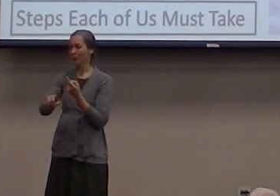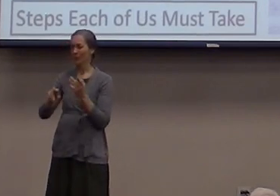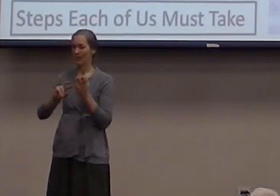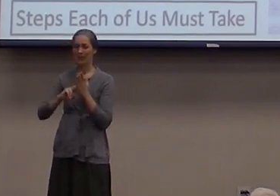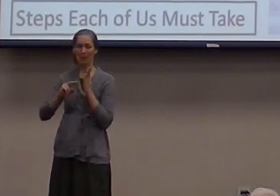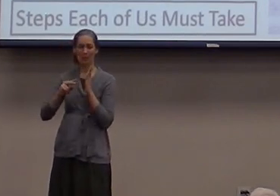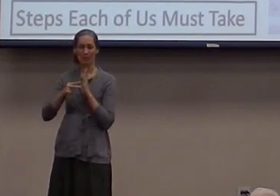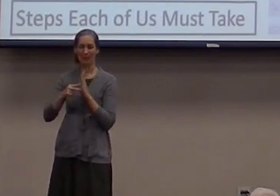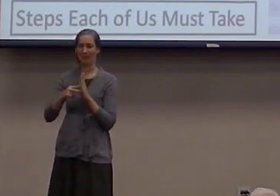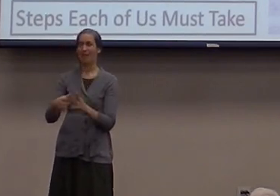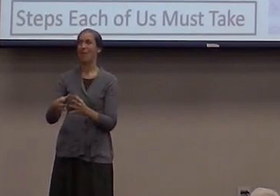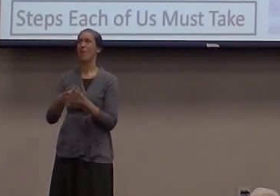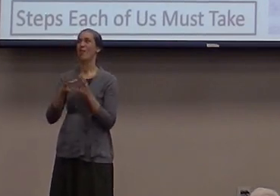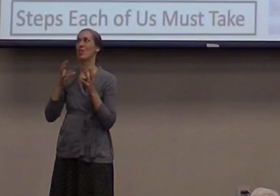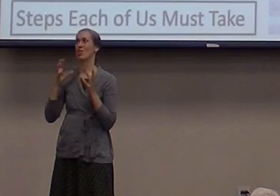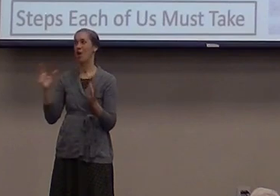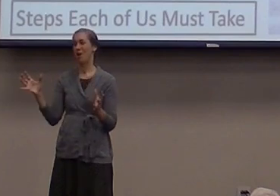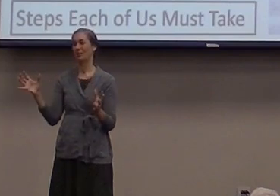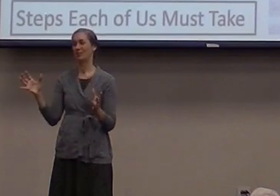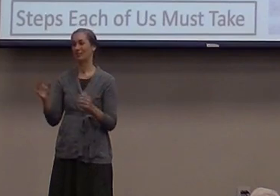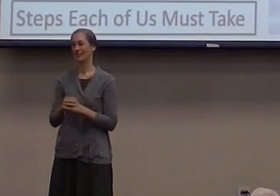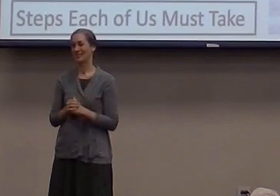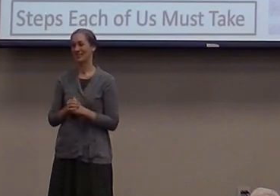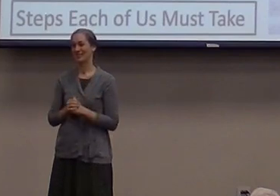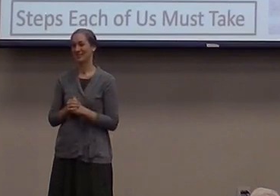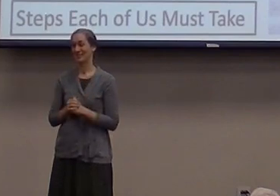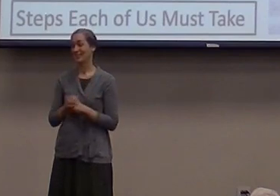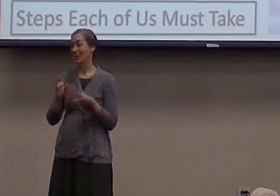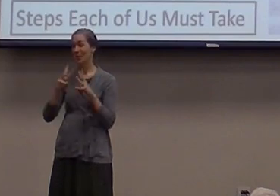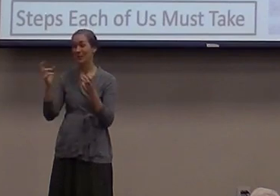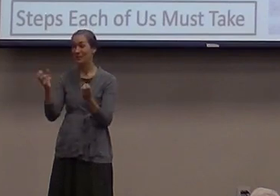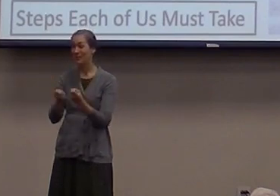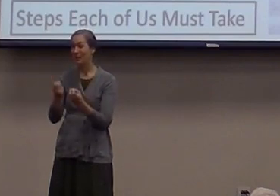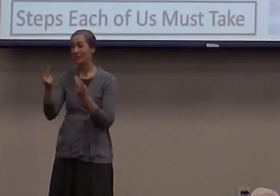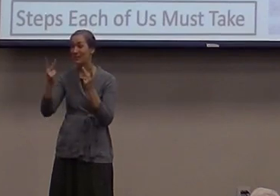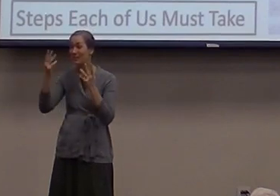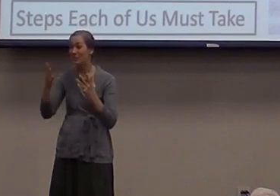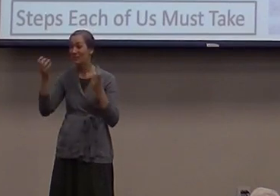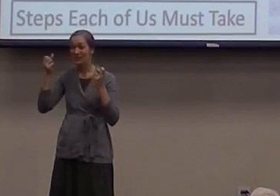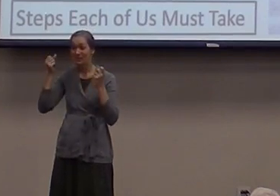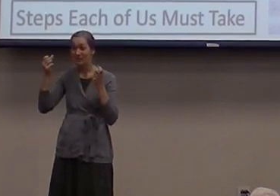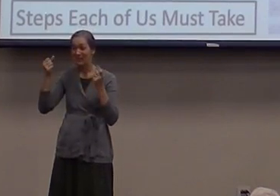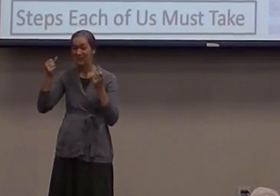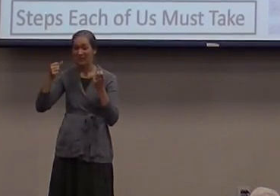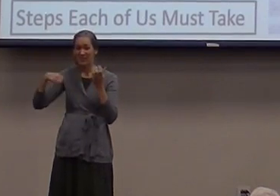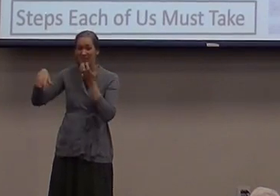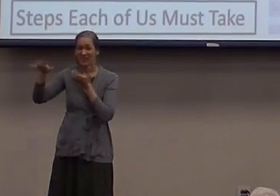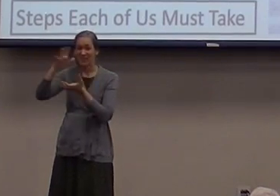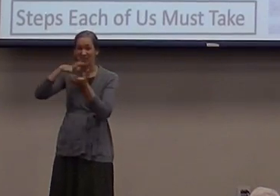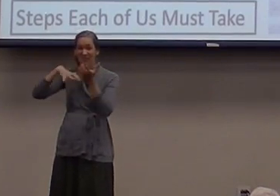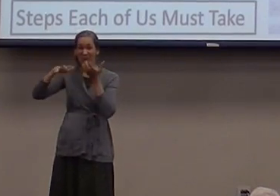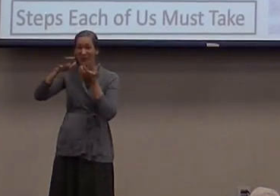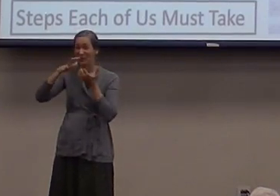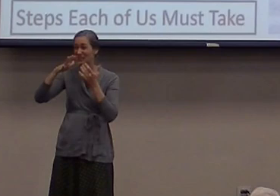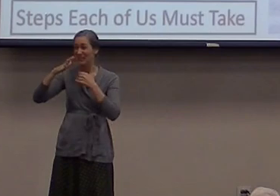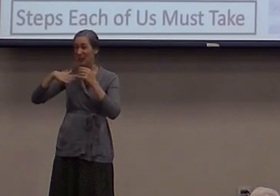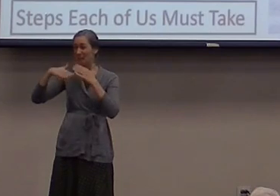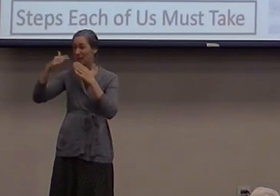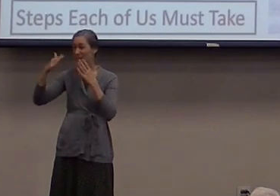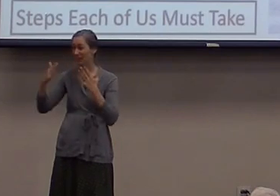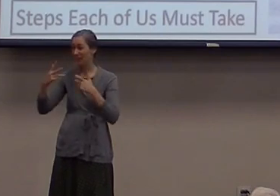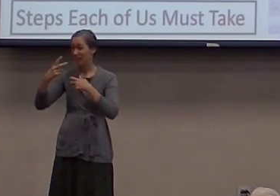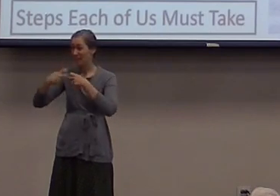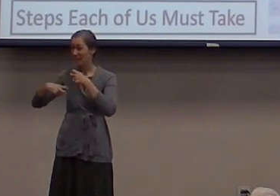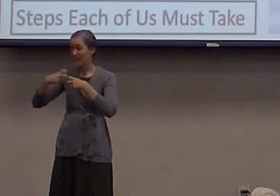means a lot. The workshop guests, a lot of them are going to be confused. Our building's not the easiest place to get around